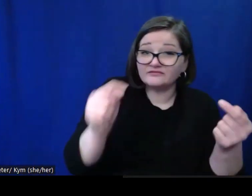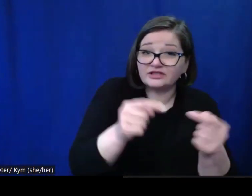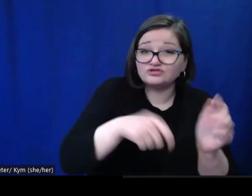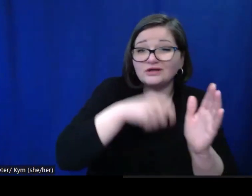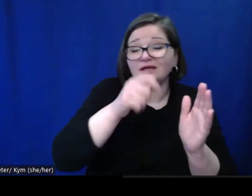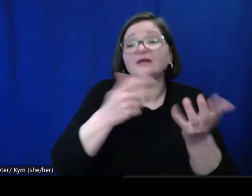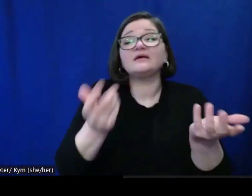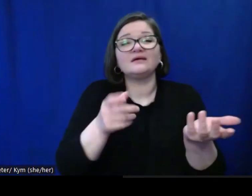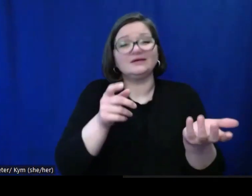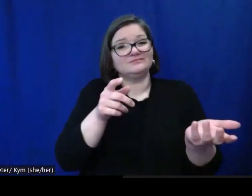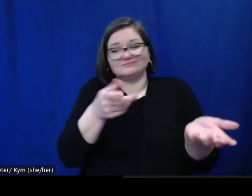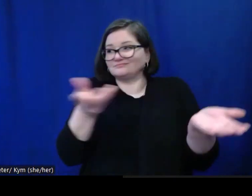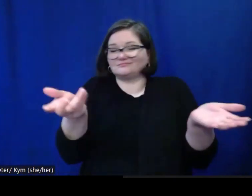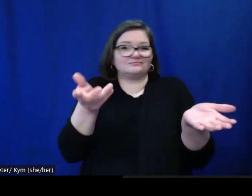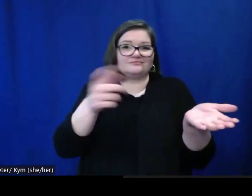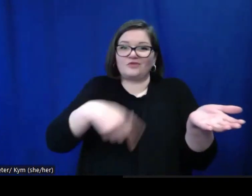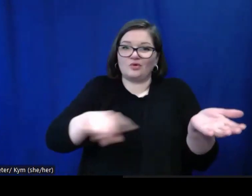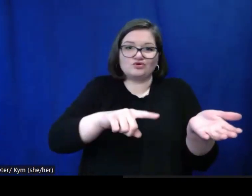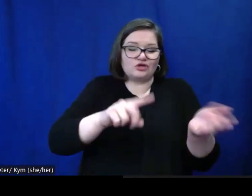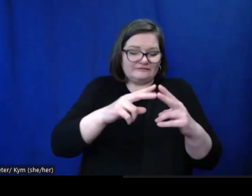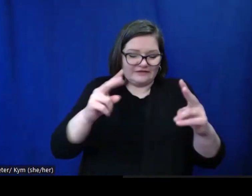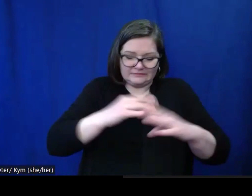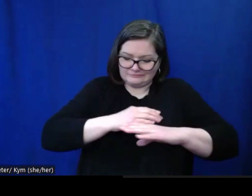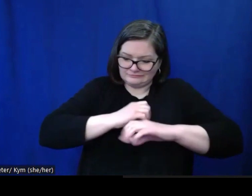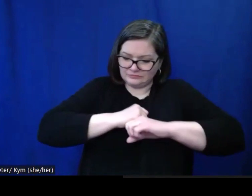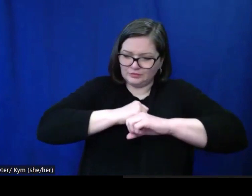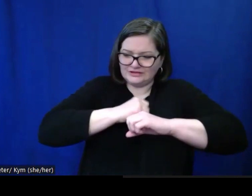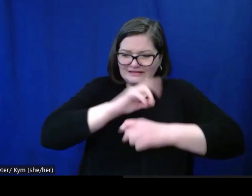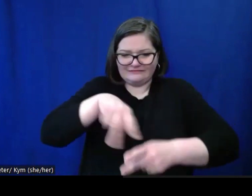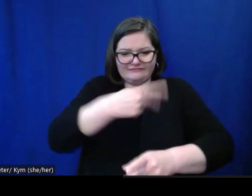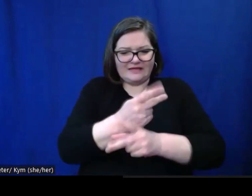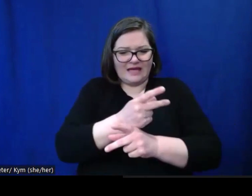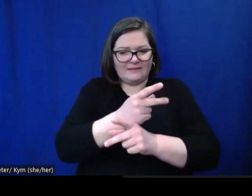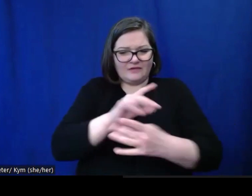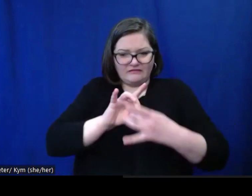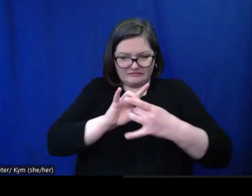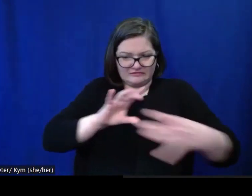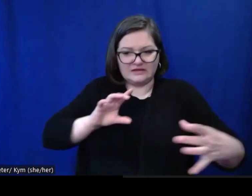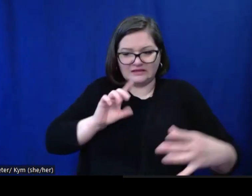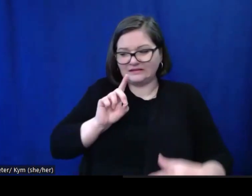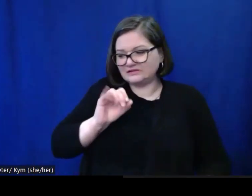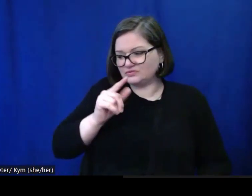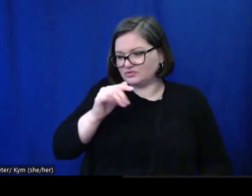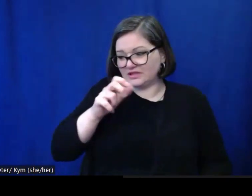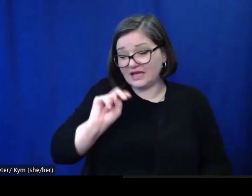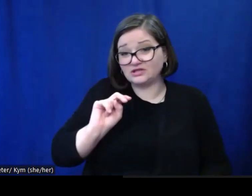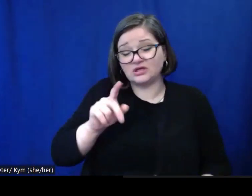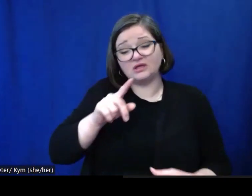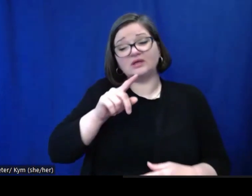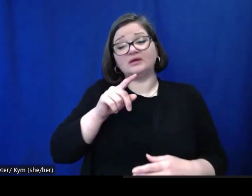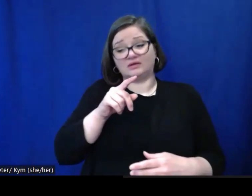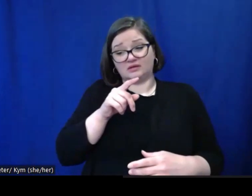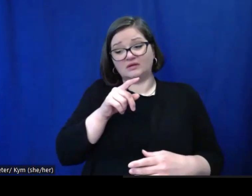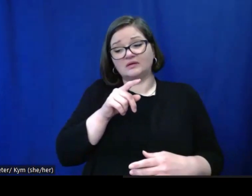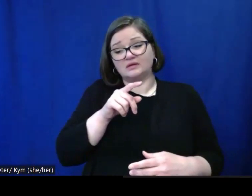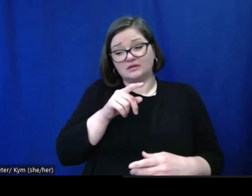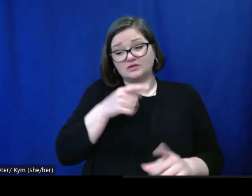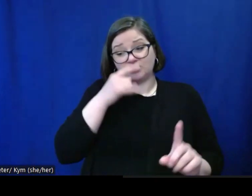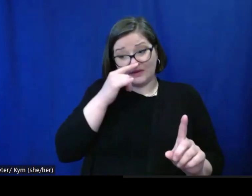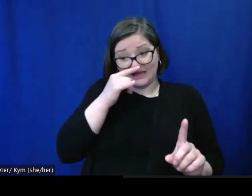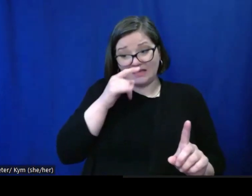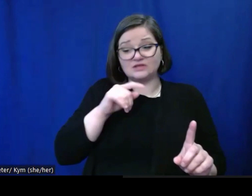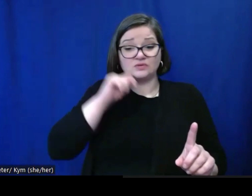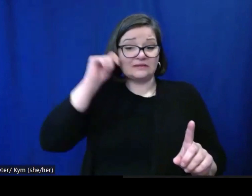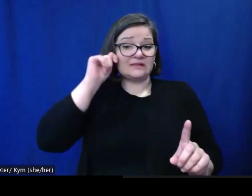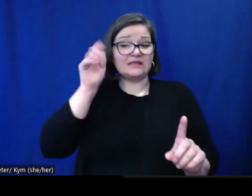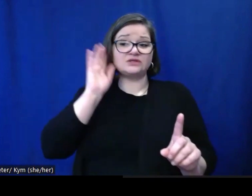like dissociation, very protective in nature. And so those are ways that kids or adolescents figure out how do they